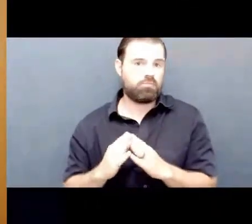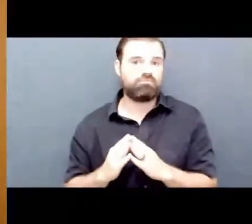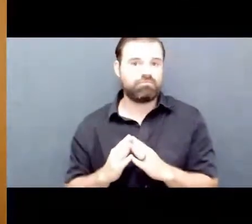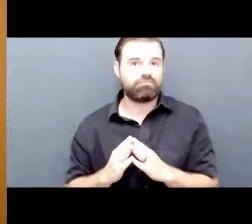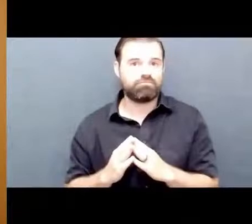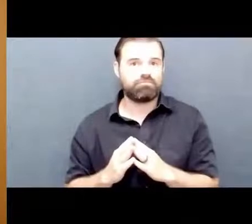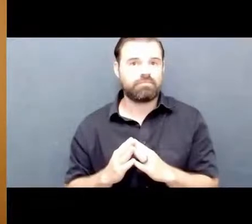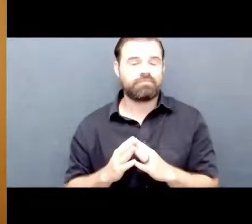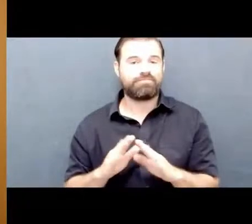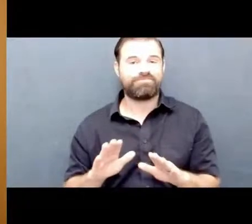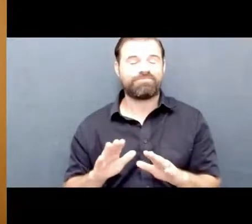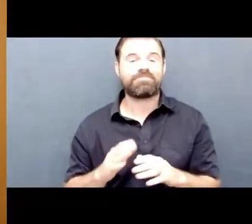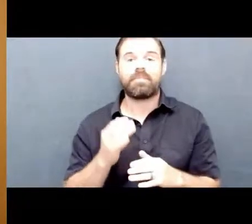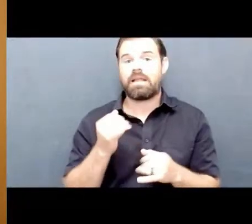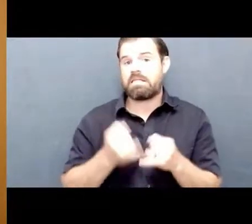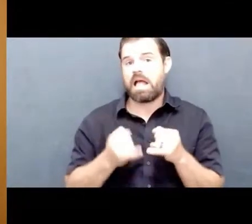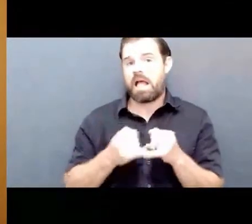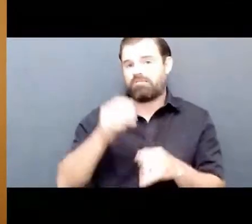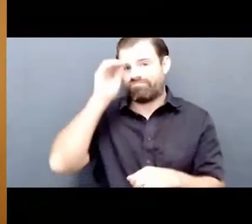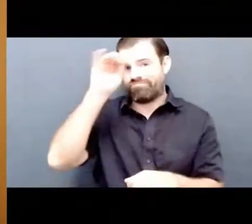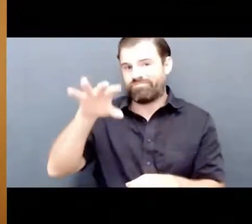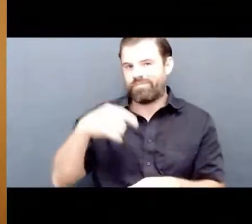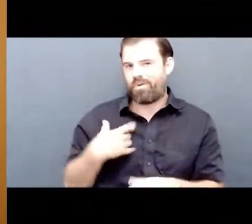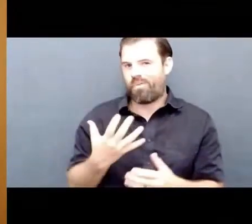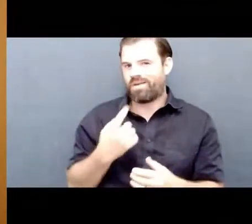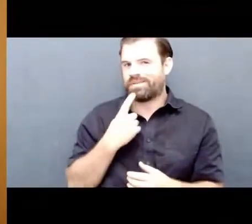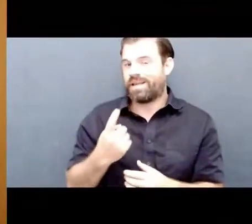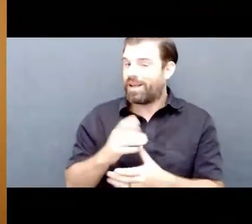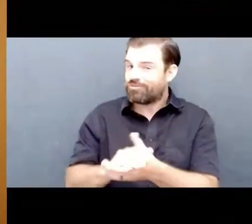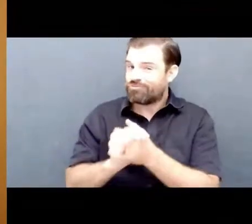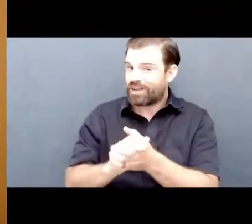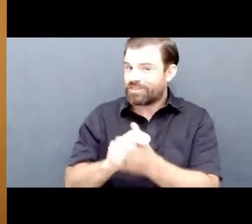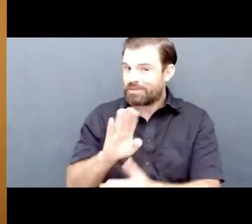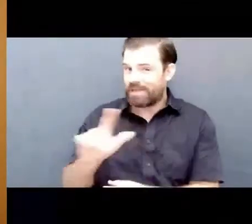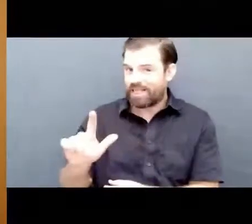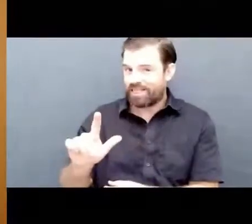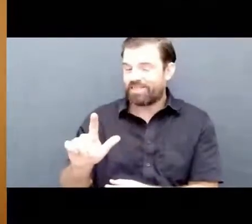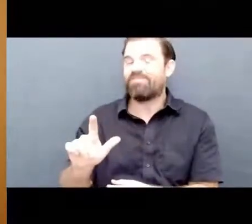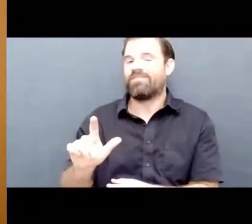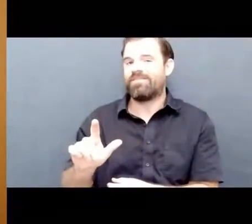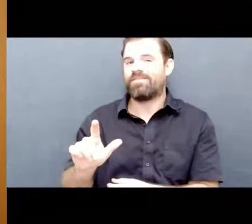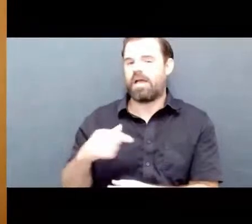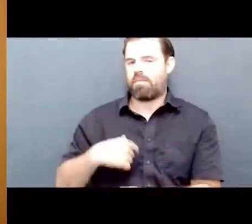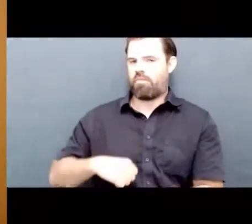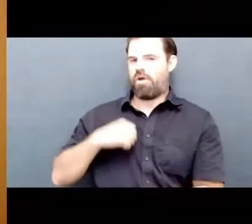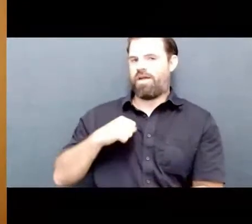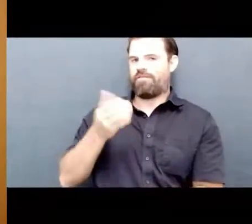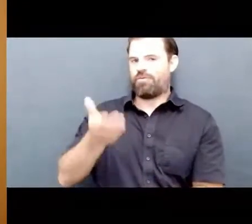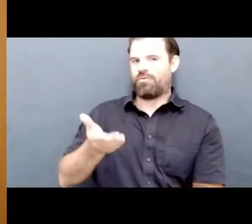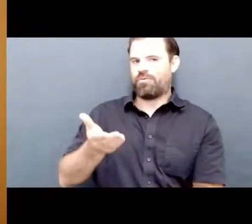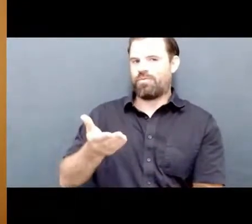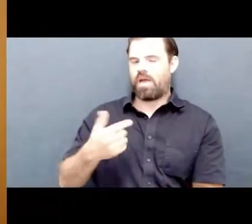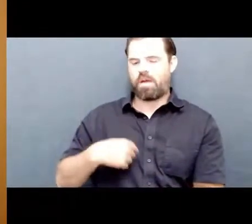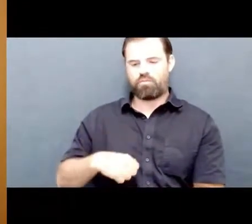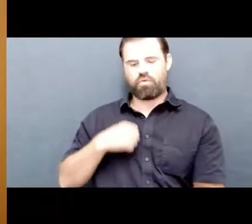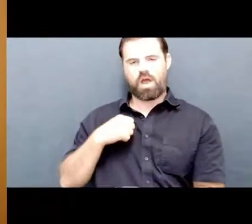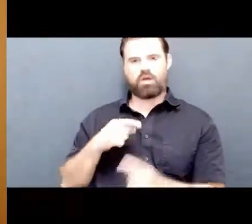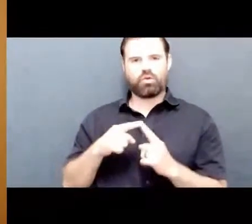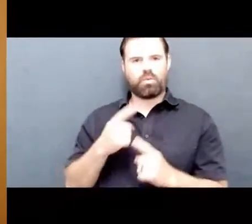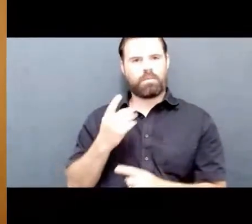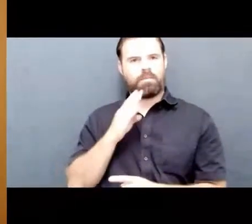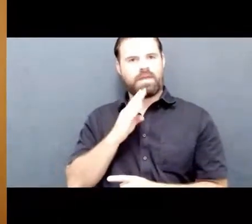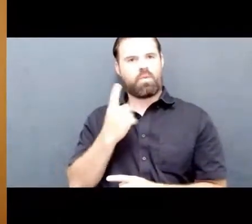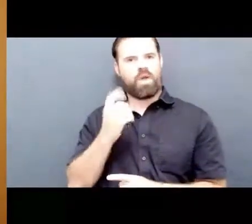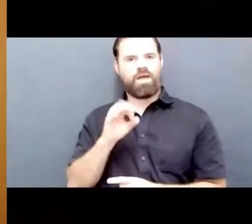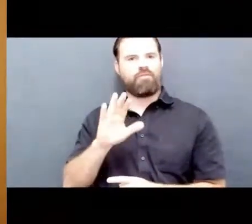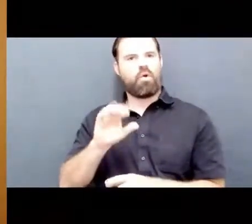think. And lastly, I just want to say that congratulations, Bill. I'm proud of you. I'm proud to be one of